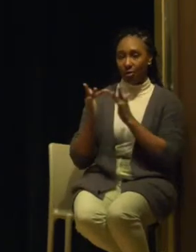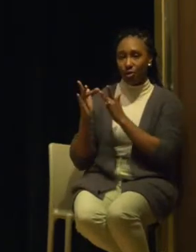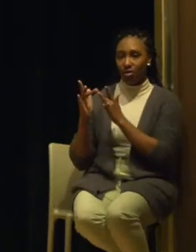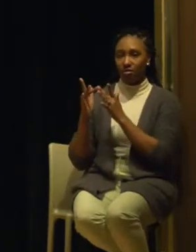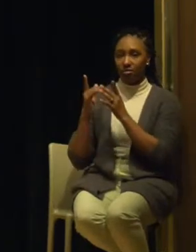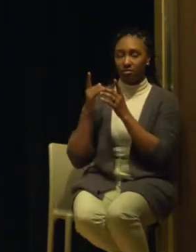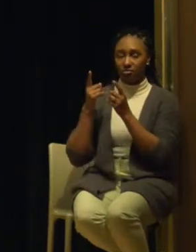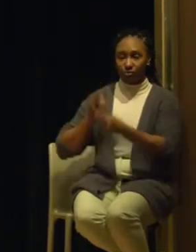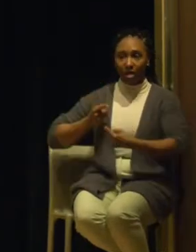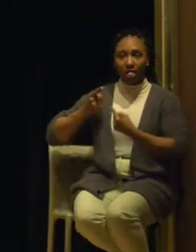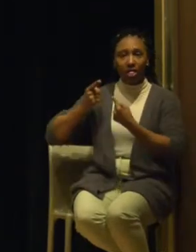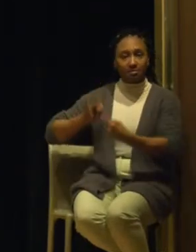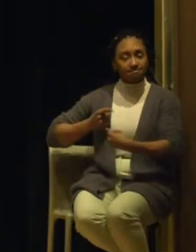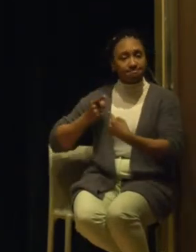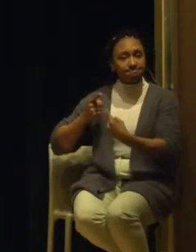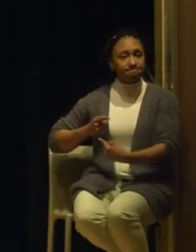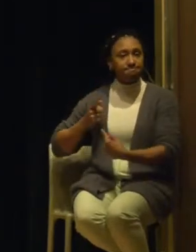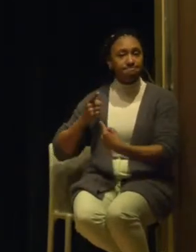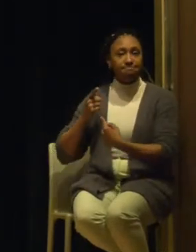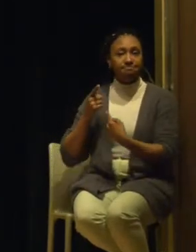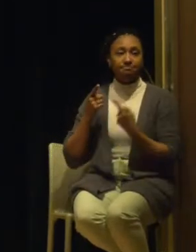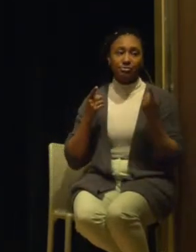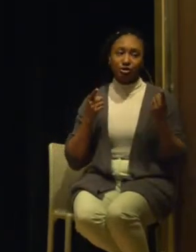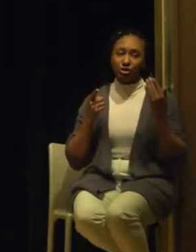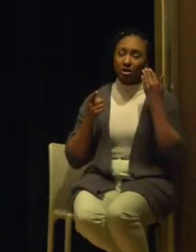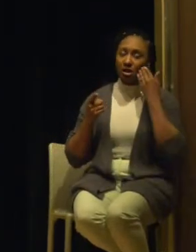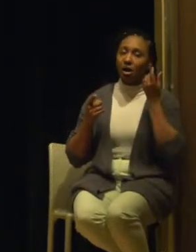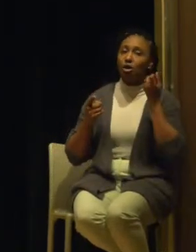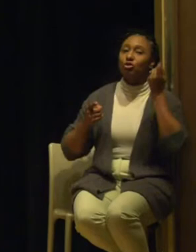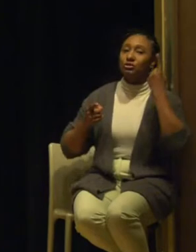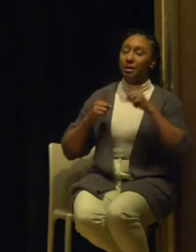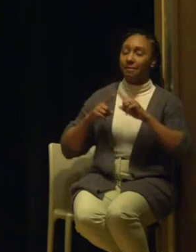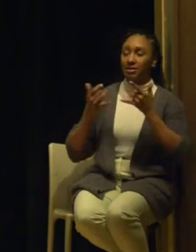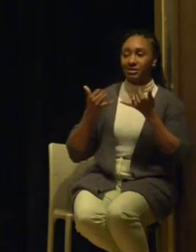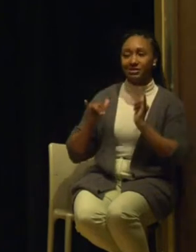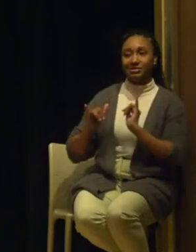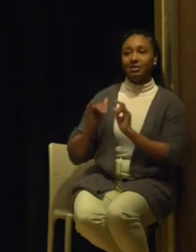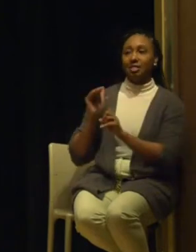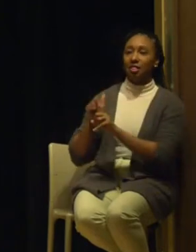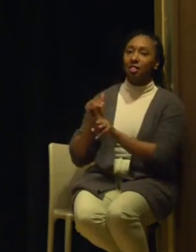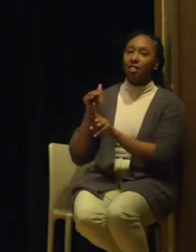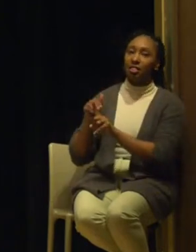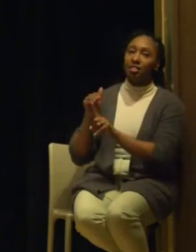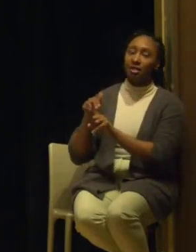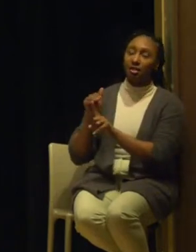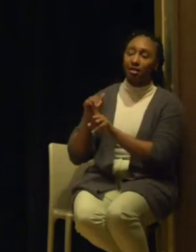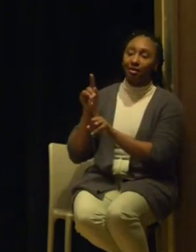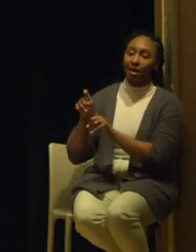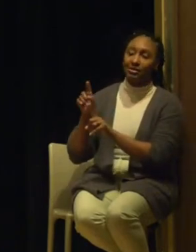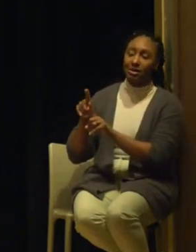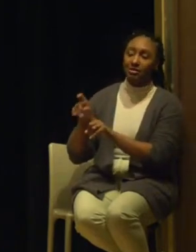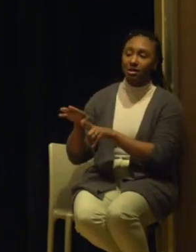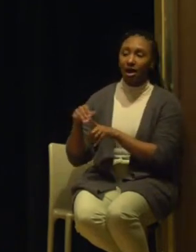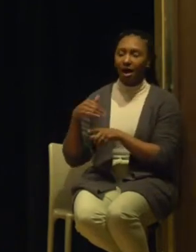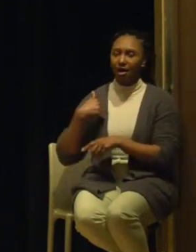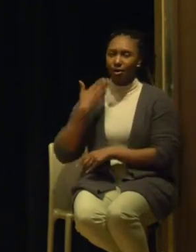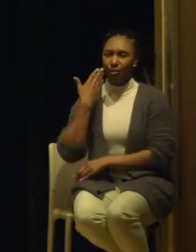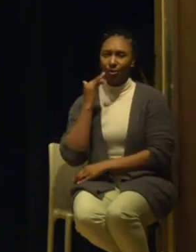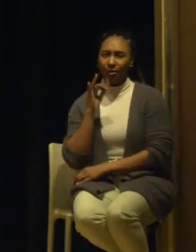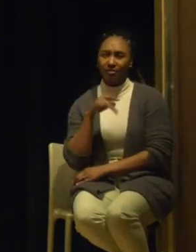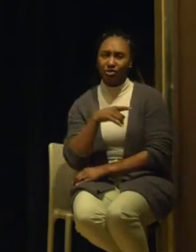usually understood, but she kept asking. She kept asking. And I never really knew whether she liked me or